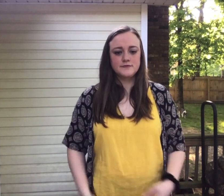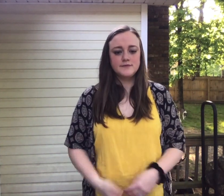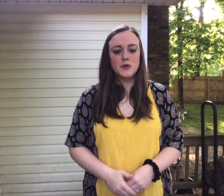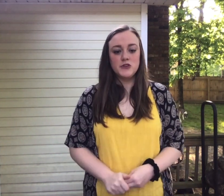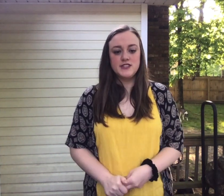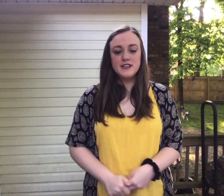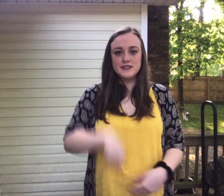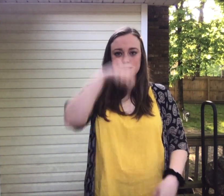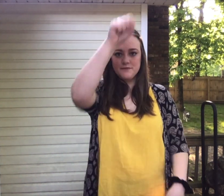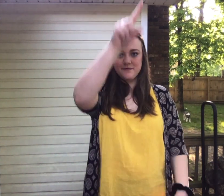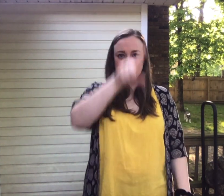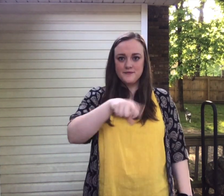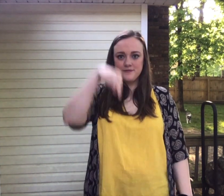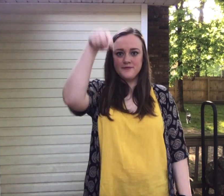Number 6.